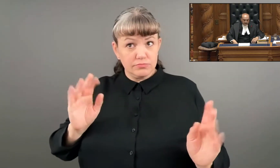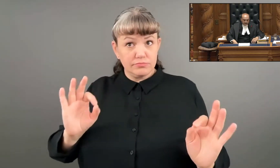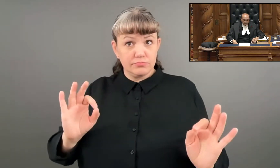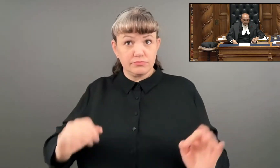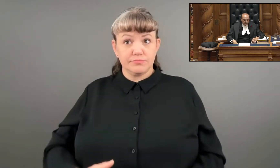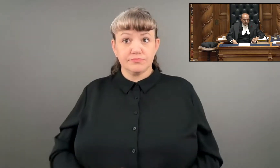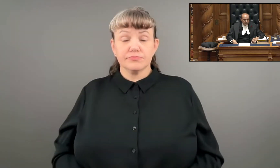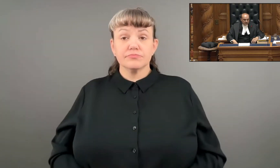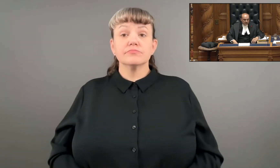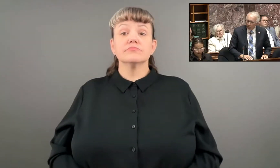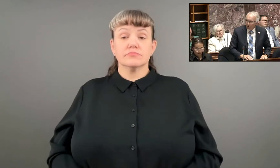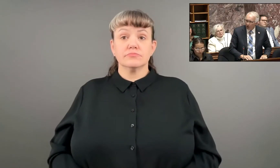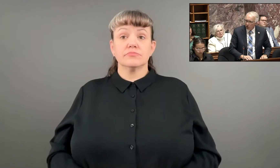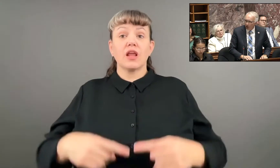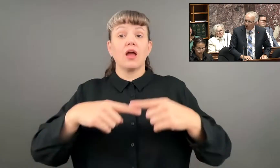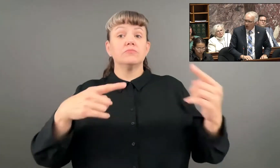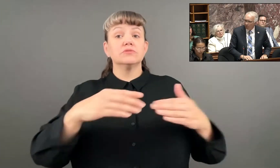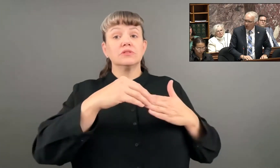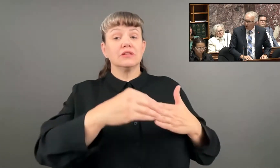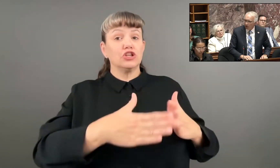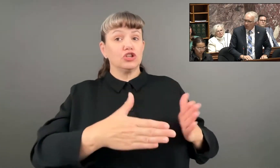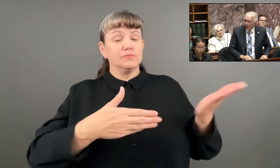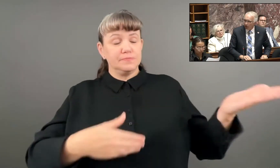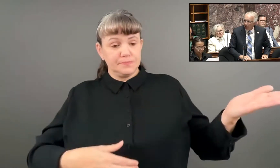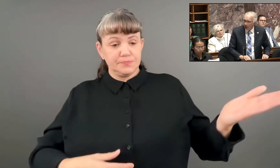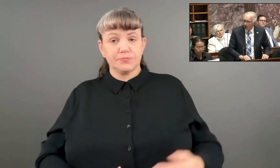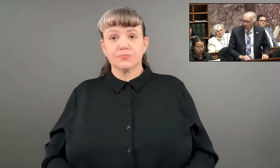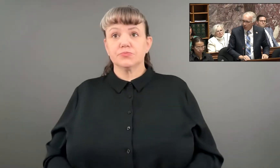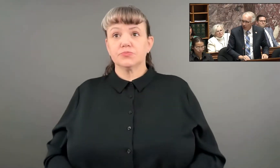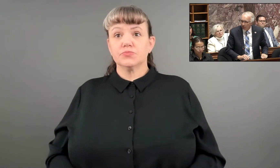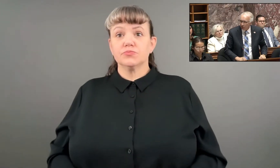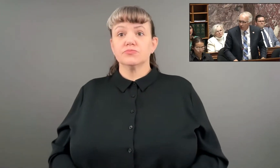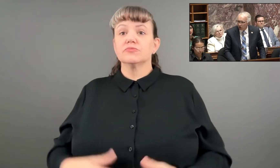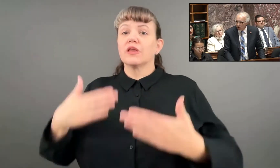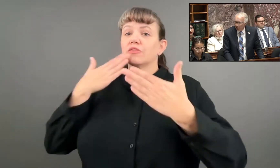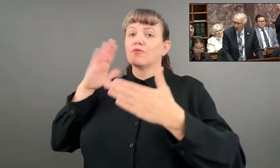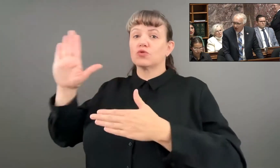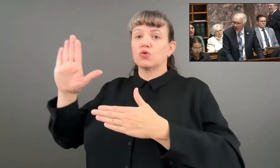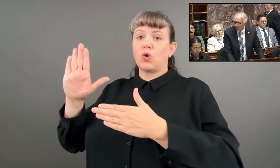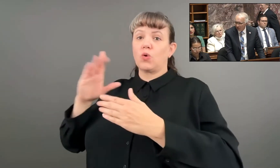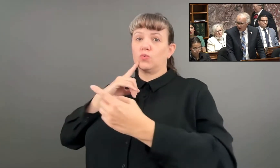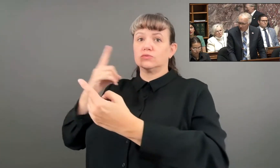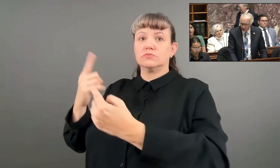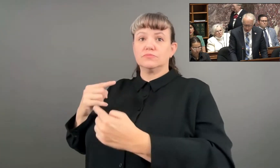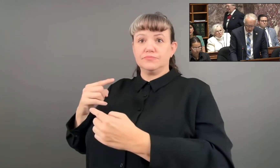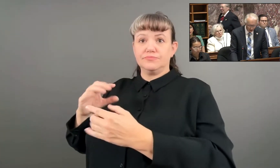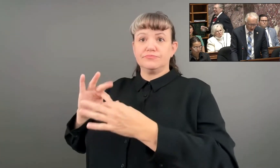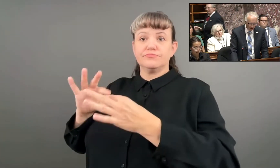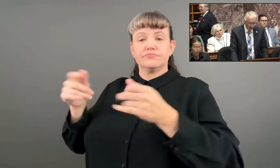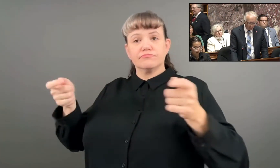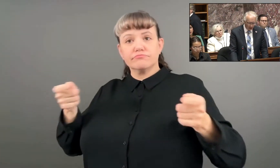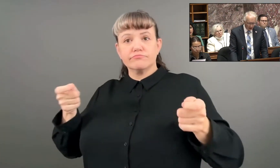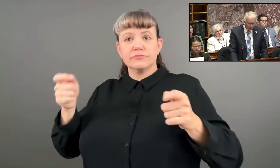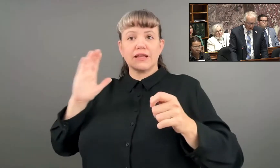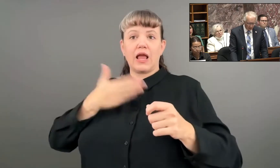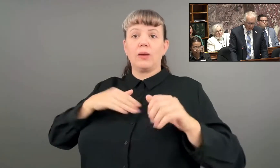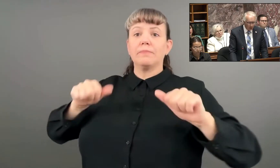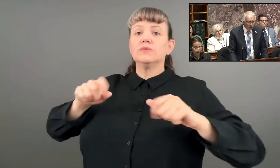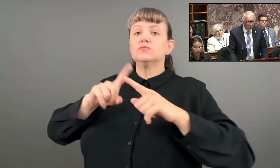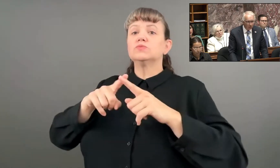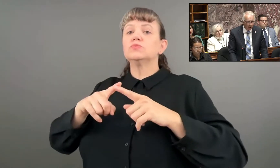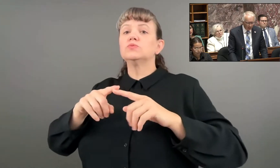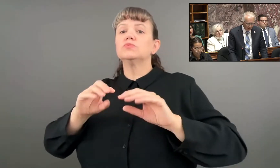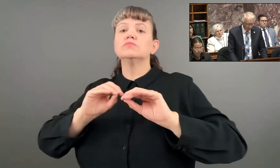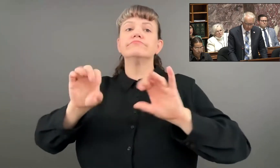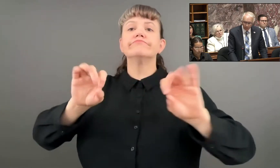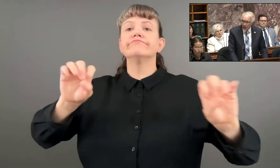and I appreciate your direction and our ability to be able to heckle as part of the tradition in this House. The